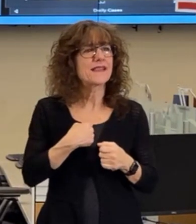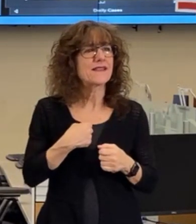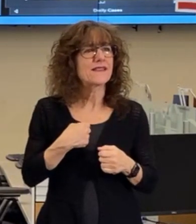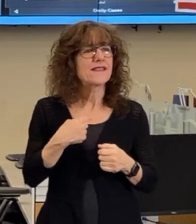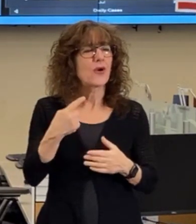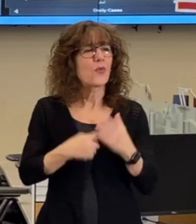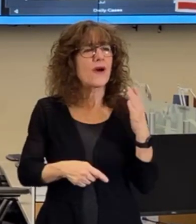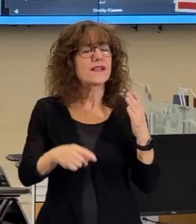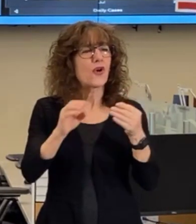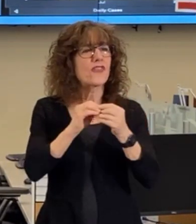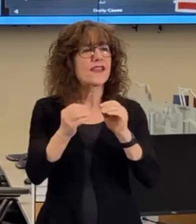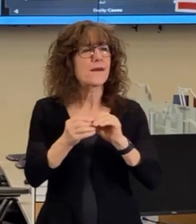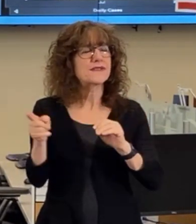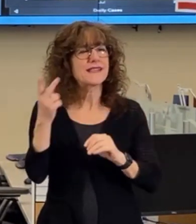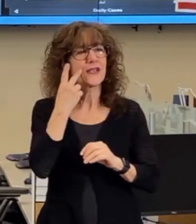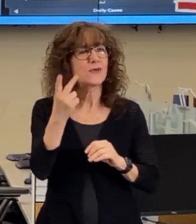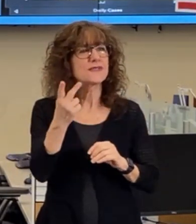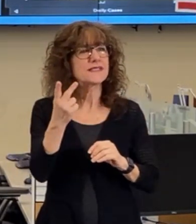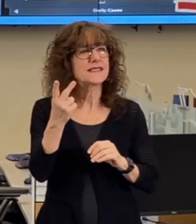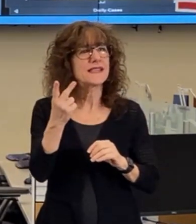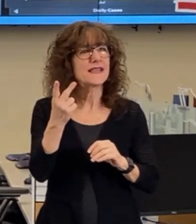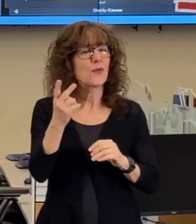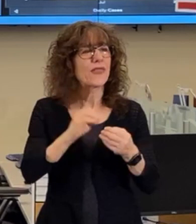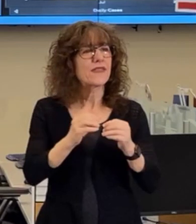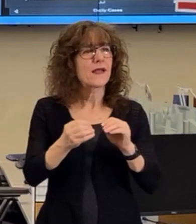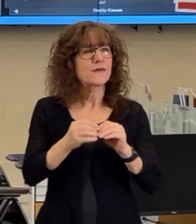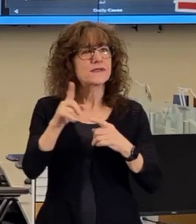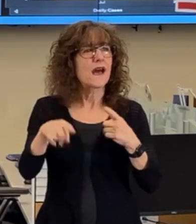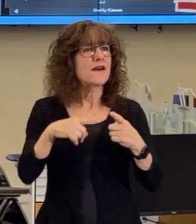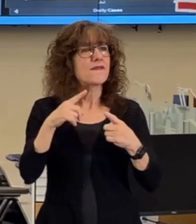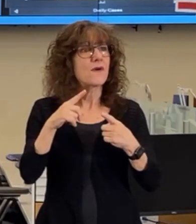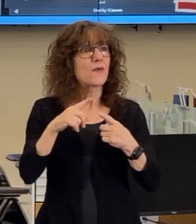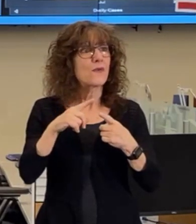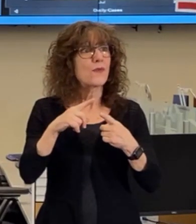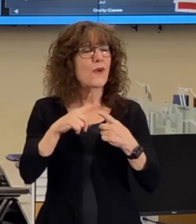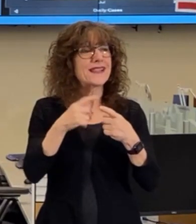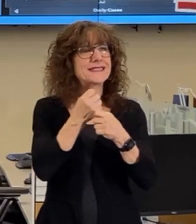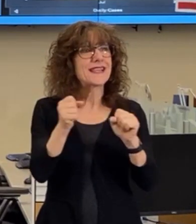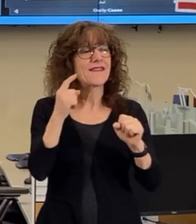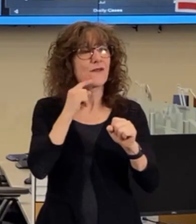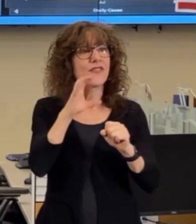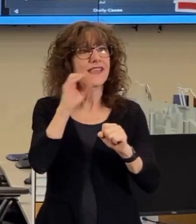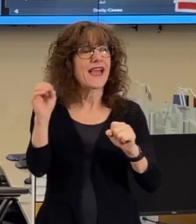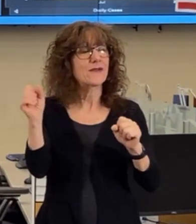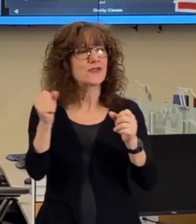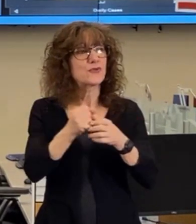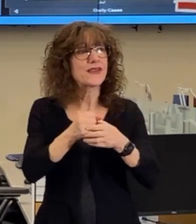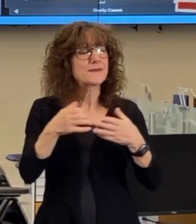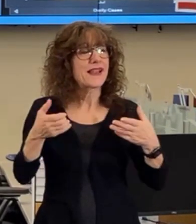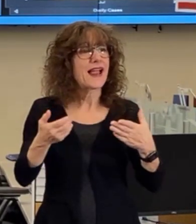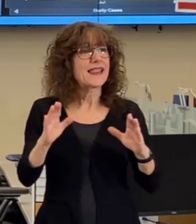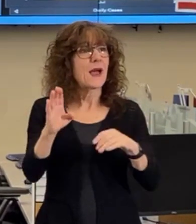What's the metrics you see, sir, in terms of the numbers of when it would be safe for the county to expand and